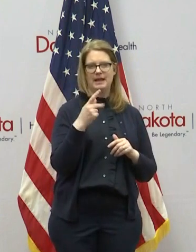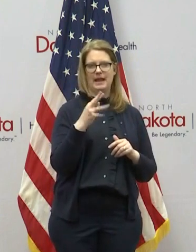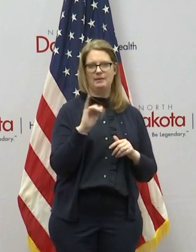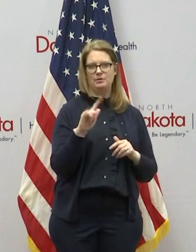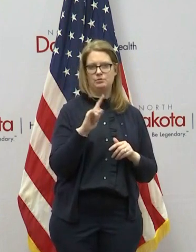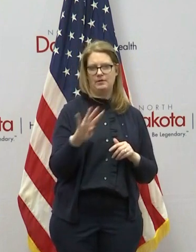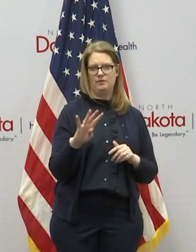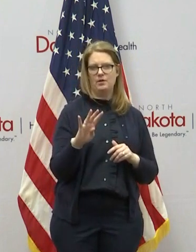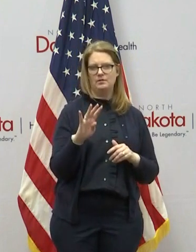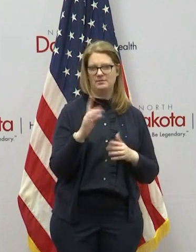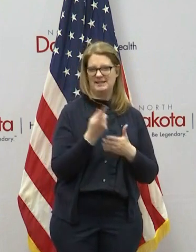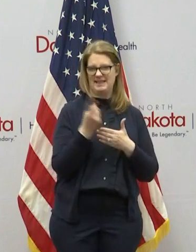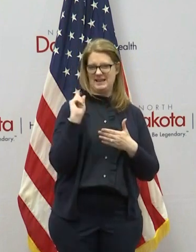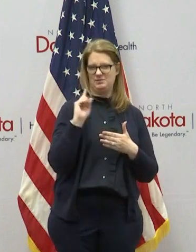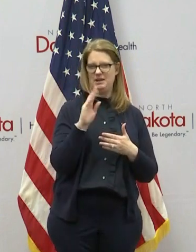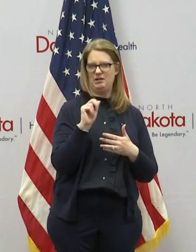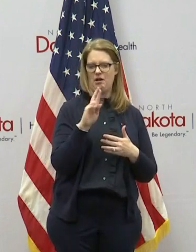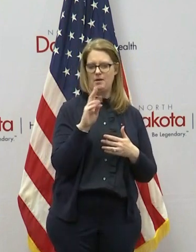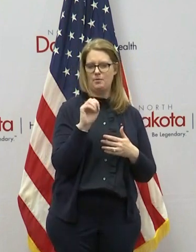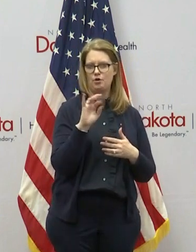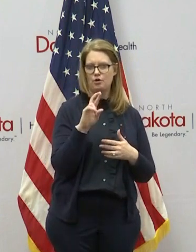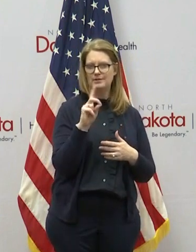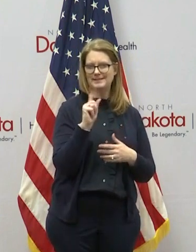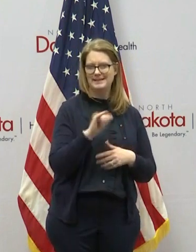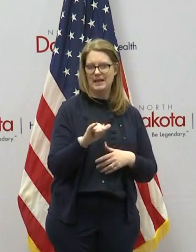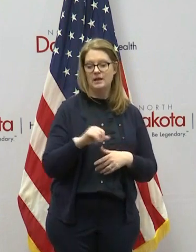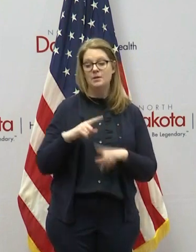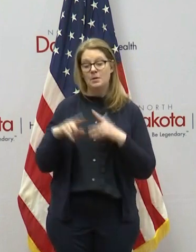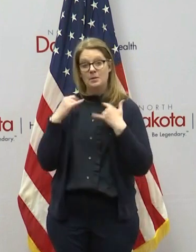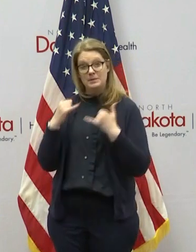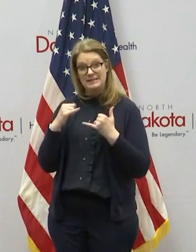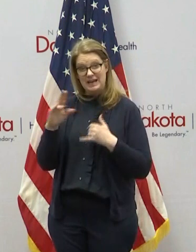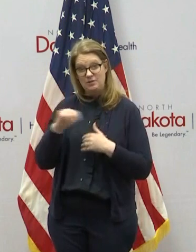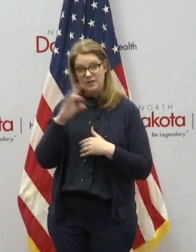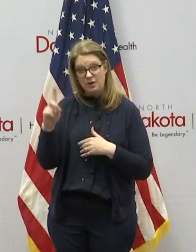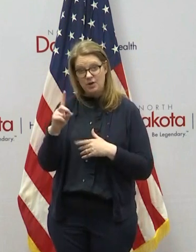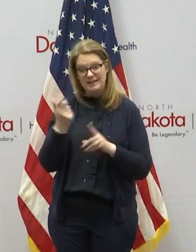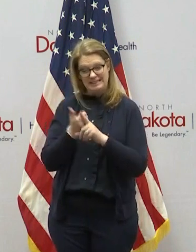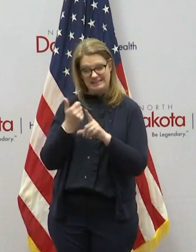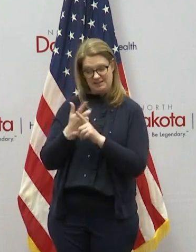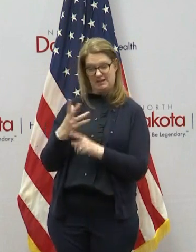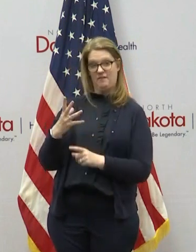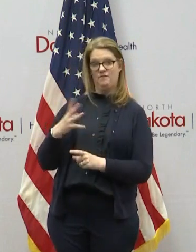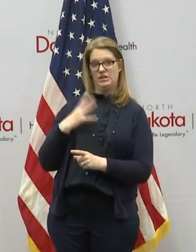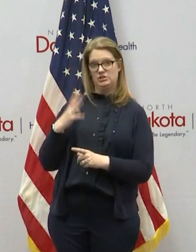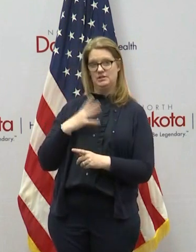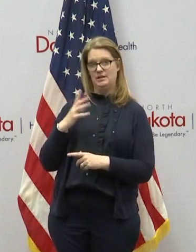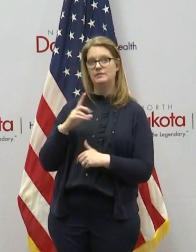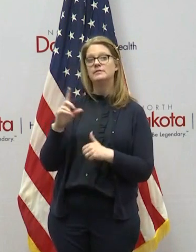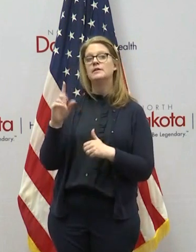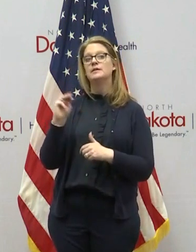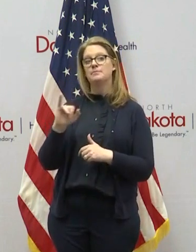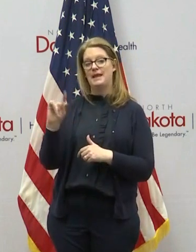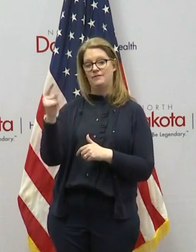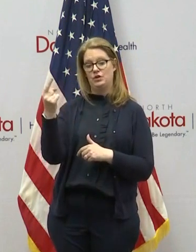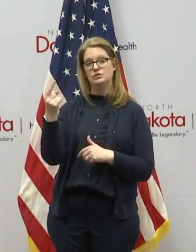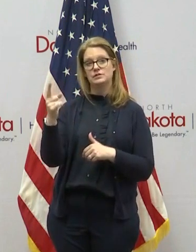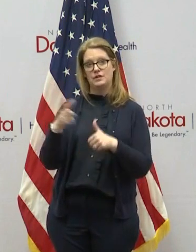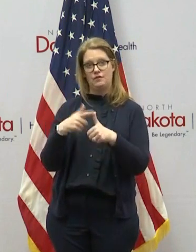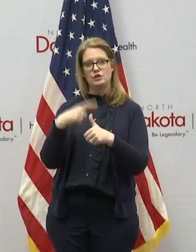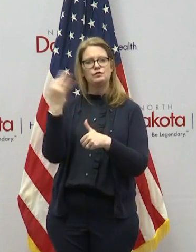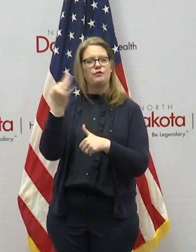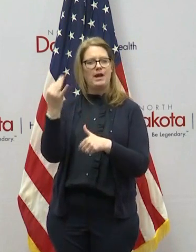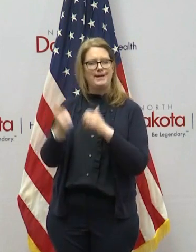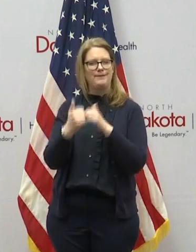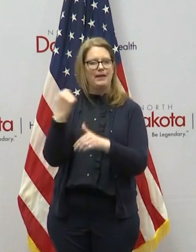country, but North Dakota officially falls on the first Friday in the month of May. That happens to be today on the 1st, so the first Friday of every